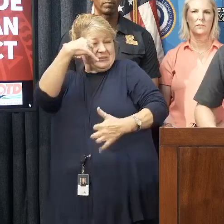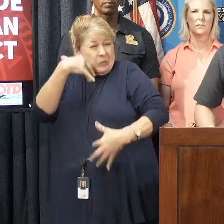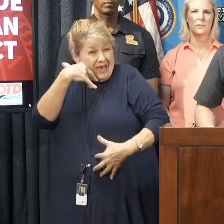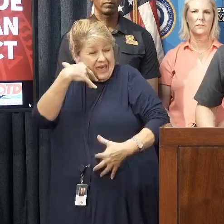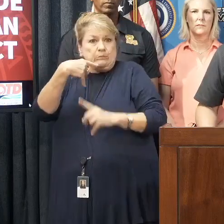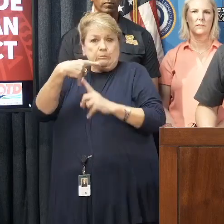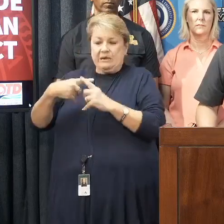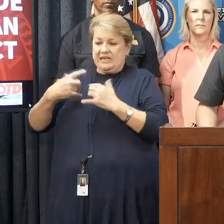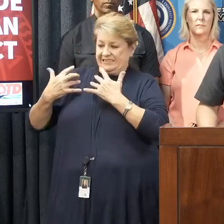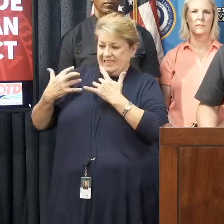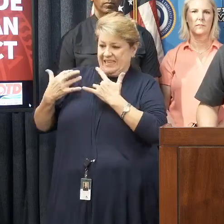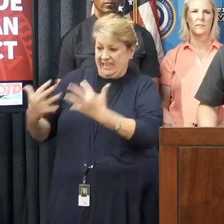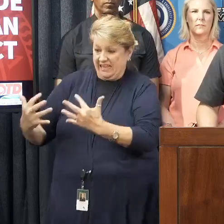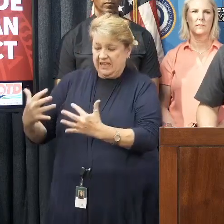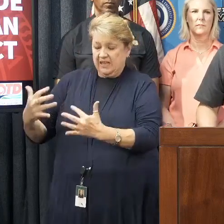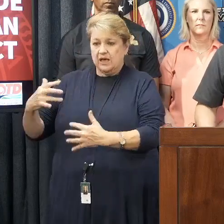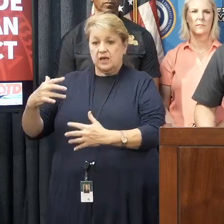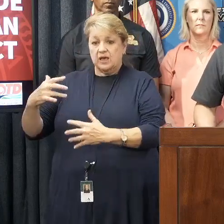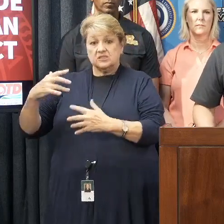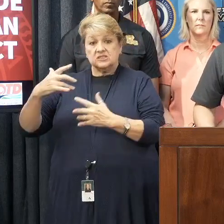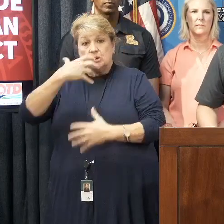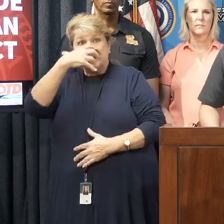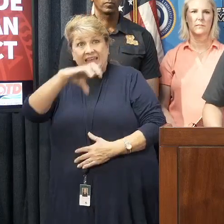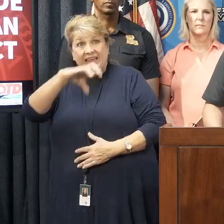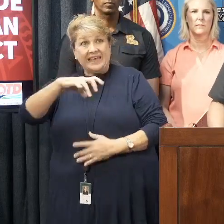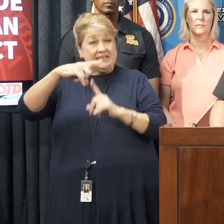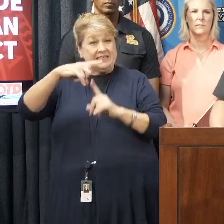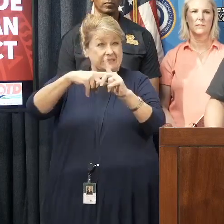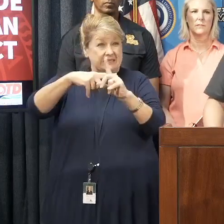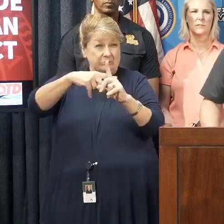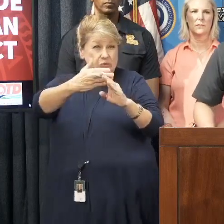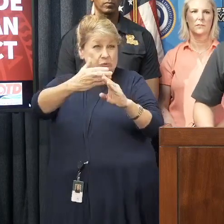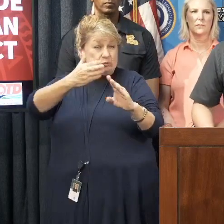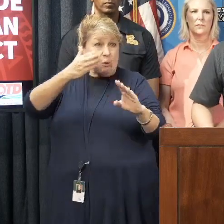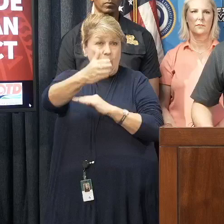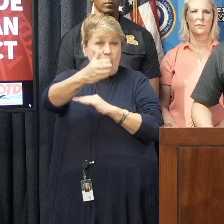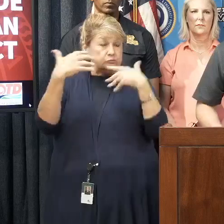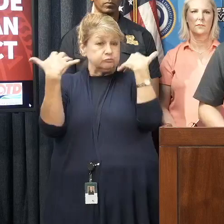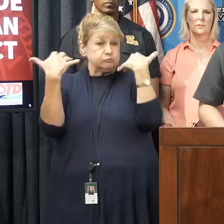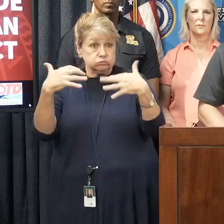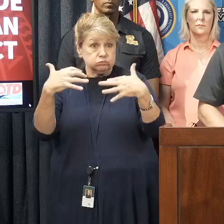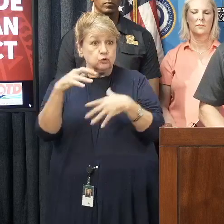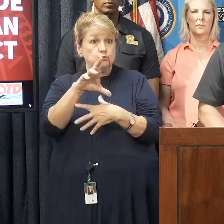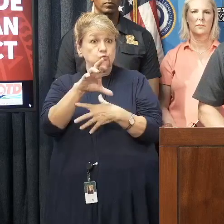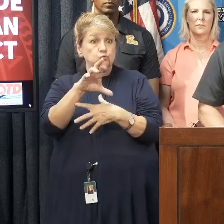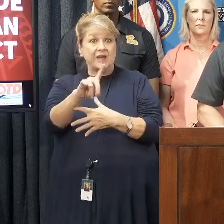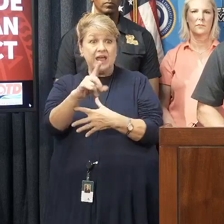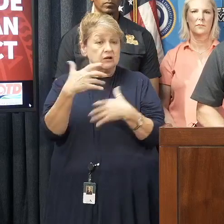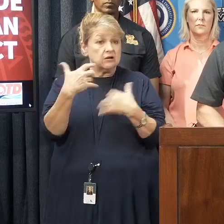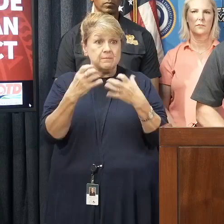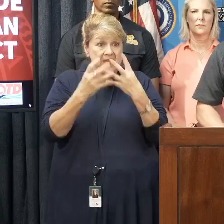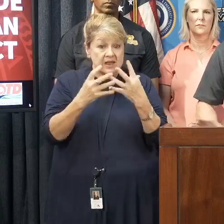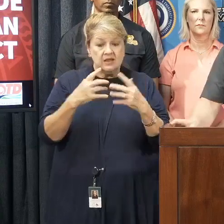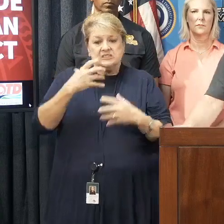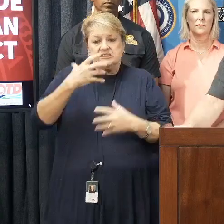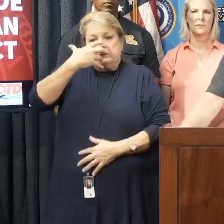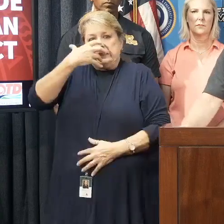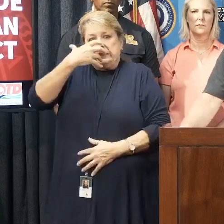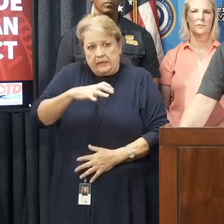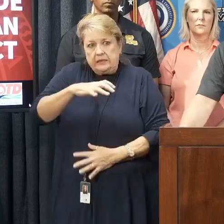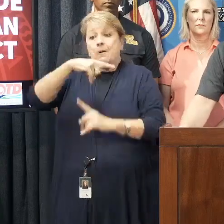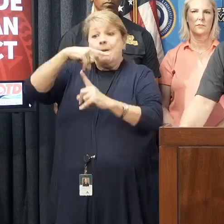in these near-record temperatures across the state, these conditions only become more of a concern for